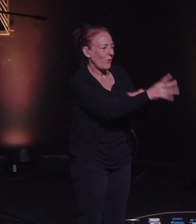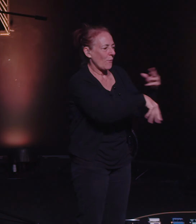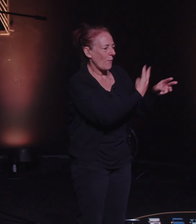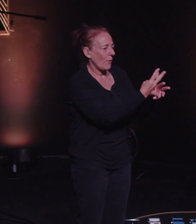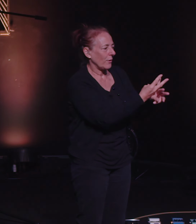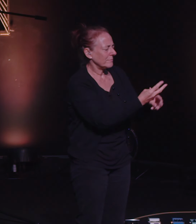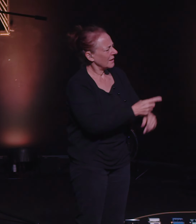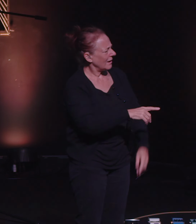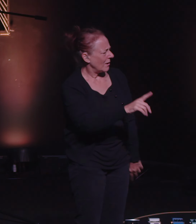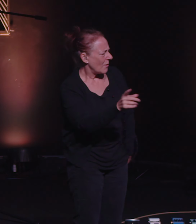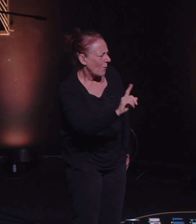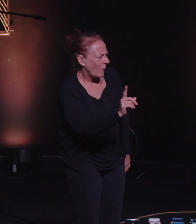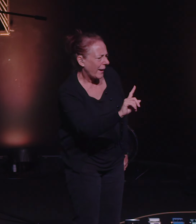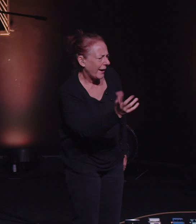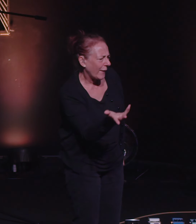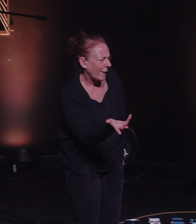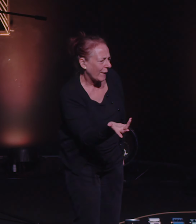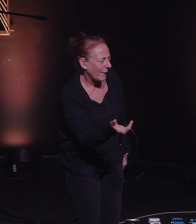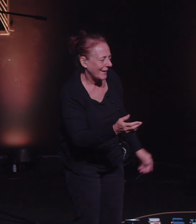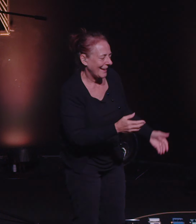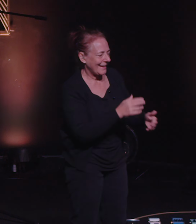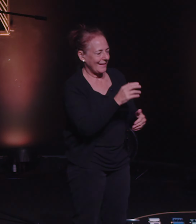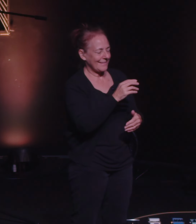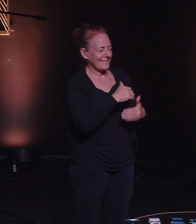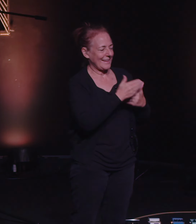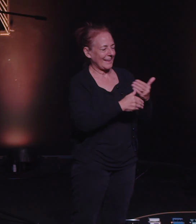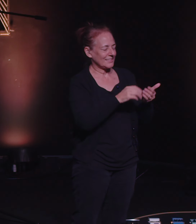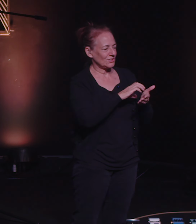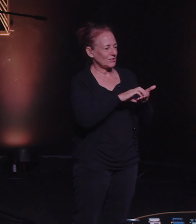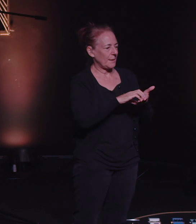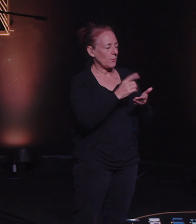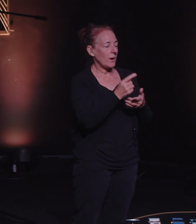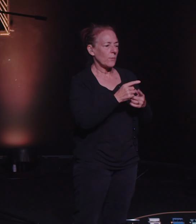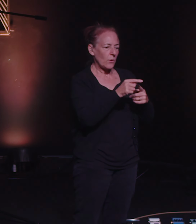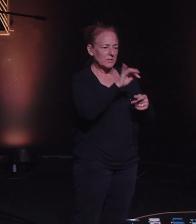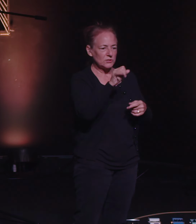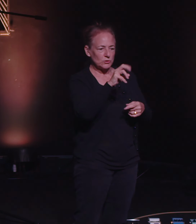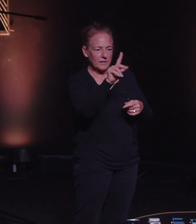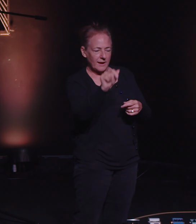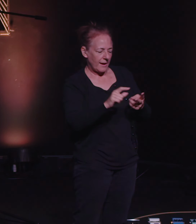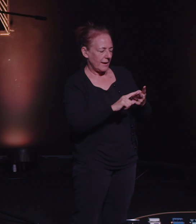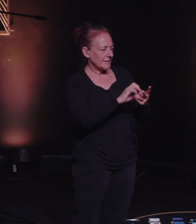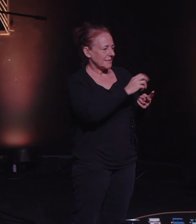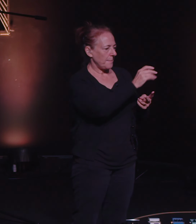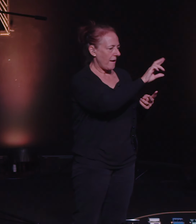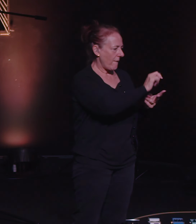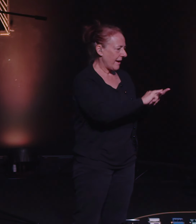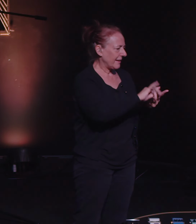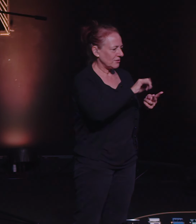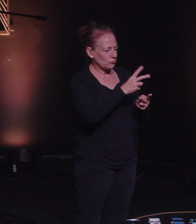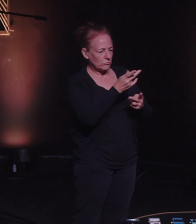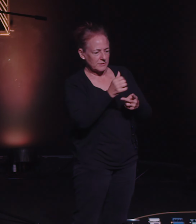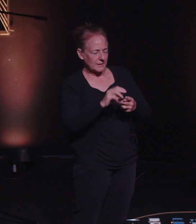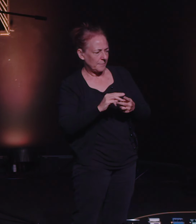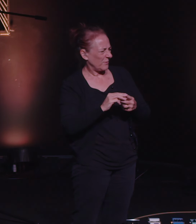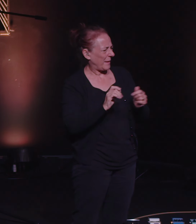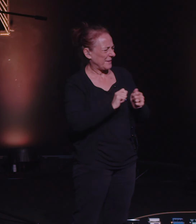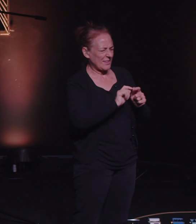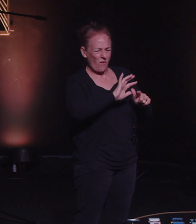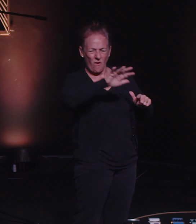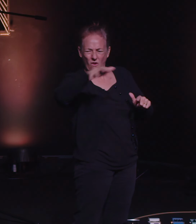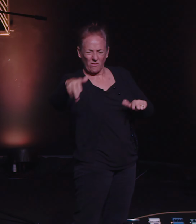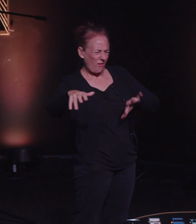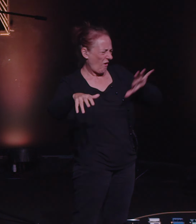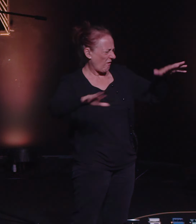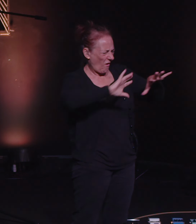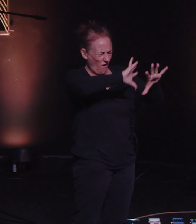where, Jesus tells us again in Acts chapter 1 that we're going to Judea and Samaria and Jerusalem and to the ends of the earth. And so local,